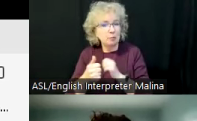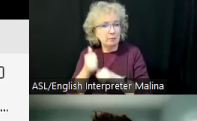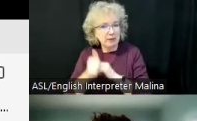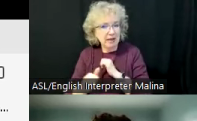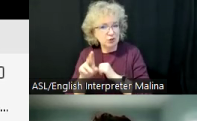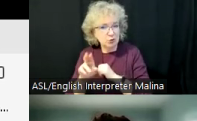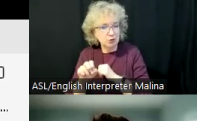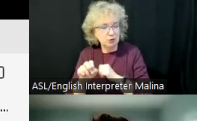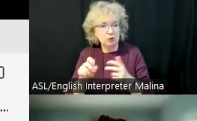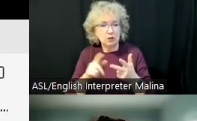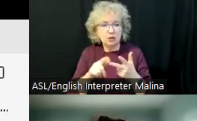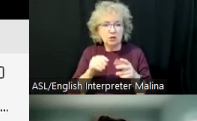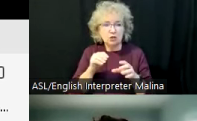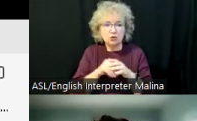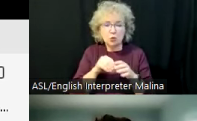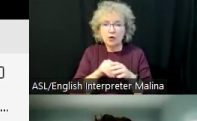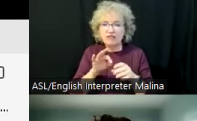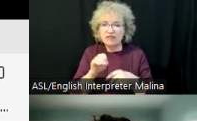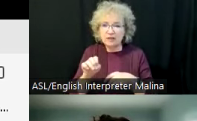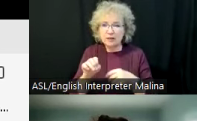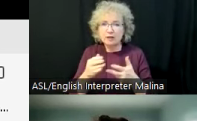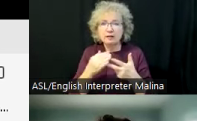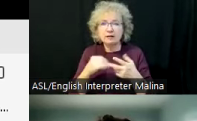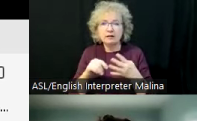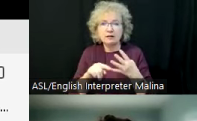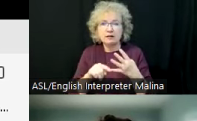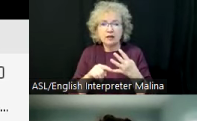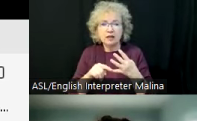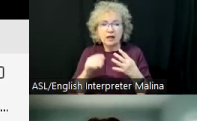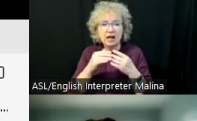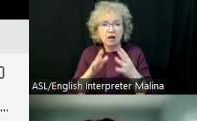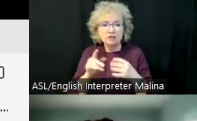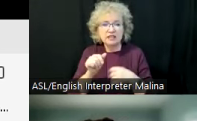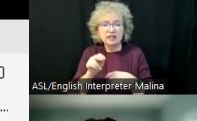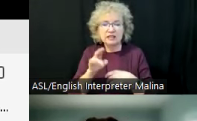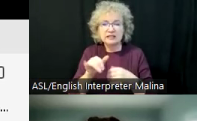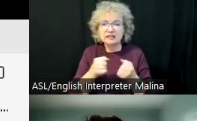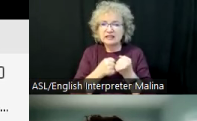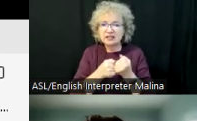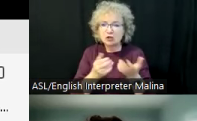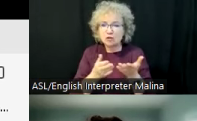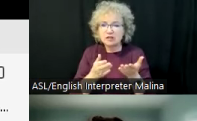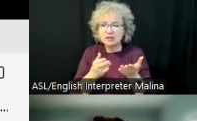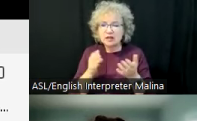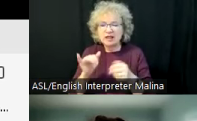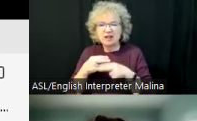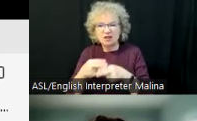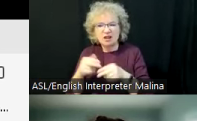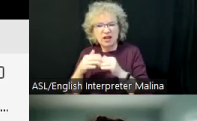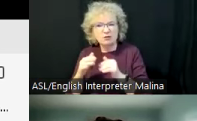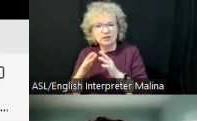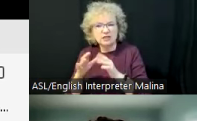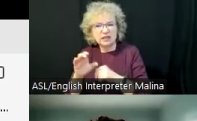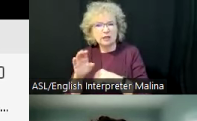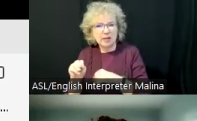Storage fees. Housing tenancy sustaining services. So that's also considered housing case management.